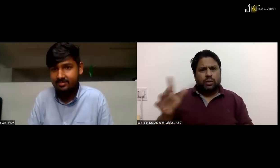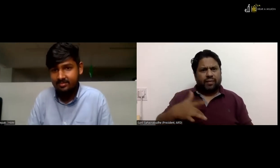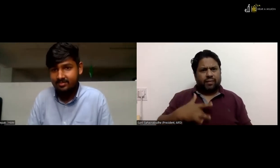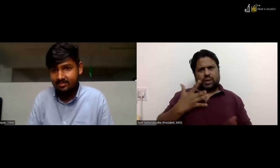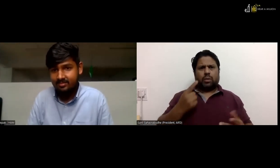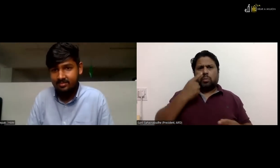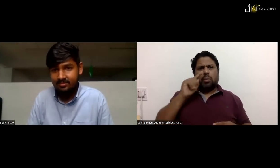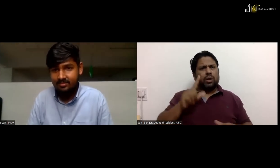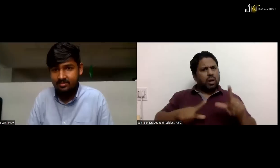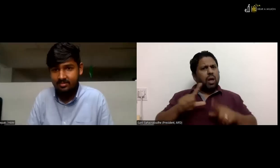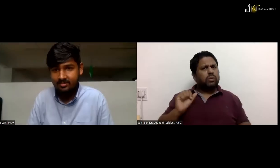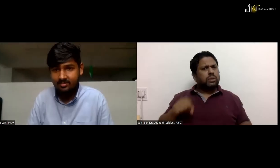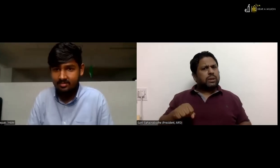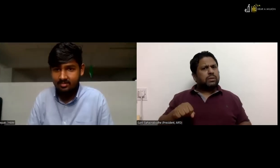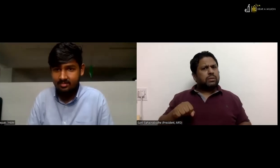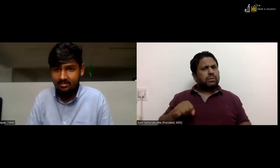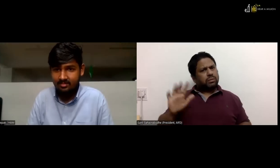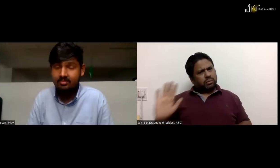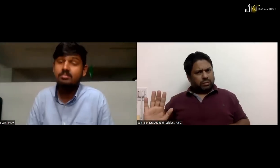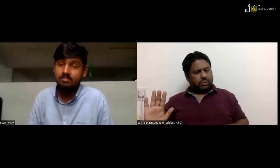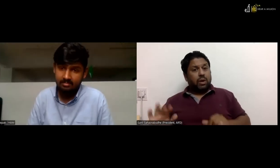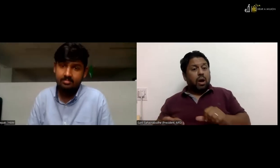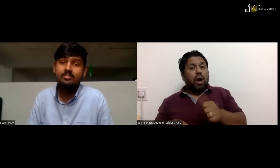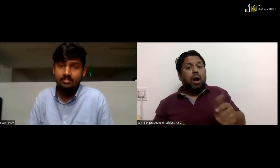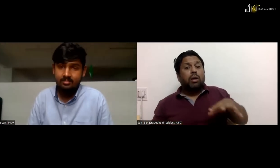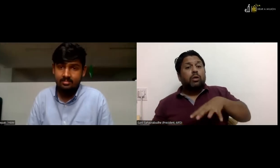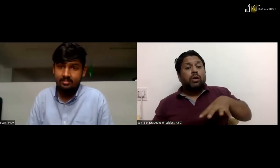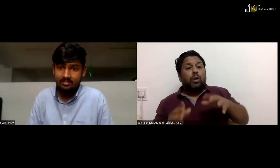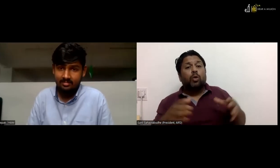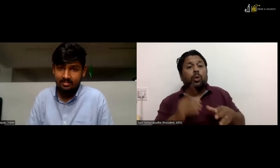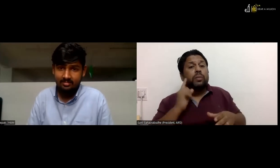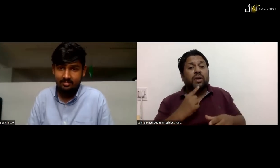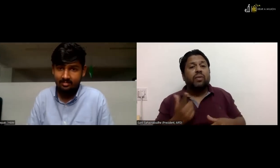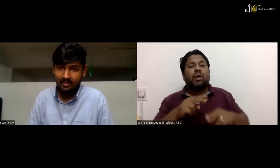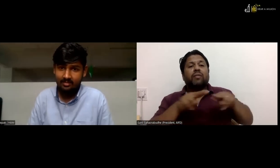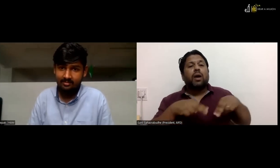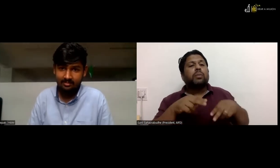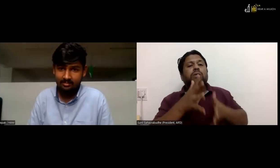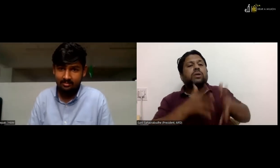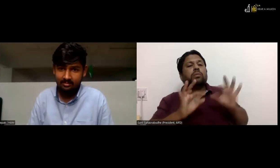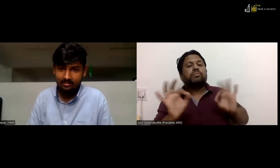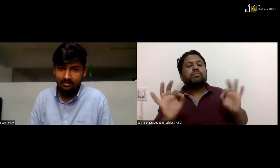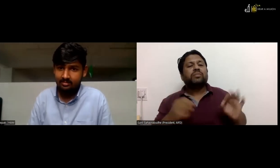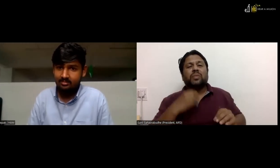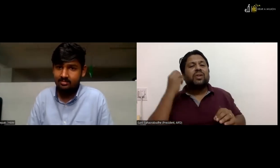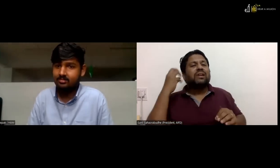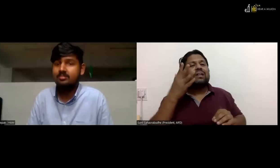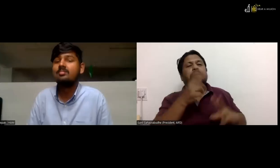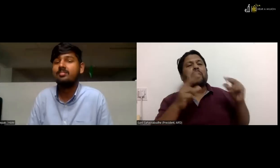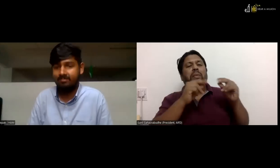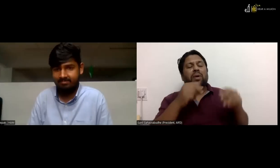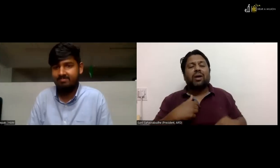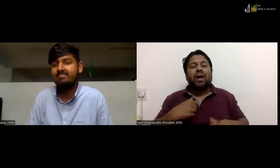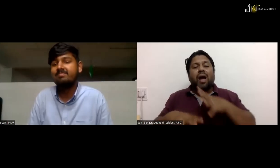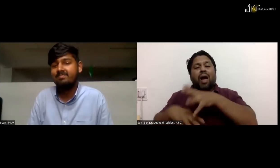coda. Okay, so this is that yes, my mother tongue is sign language, but there is also a majority of